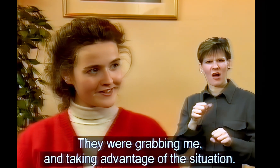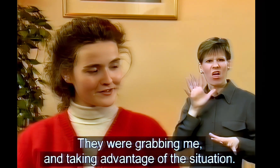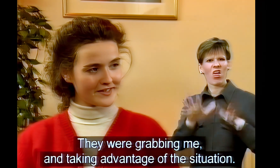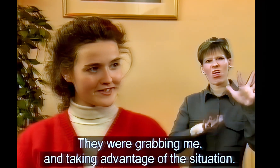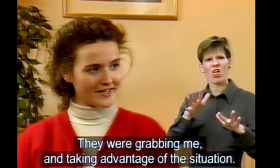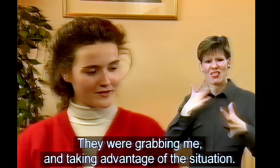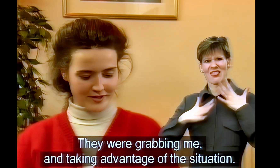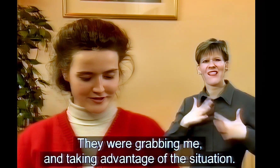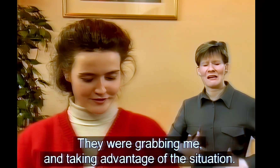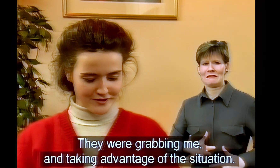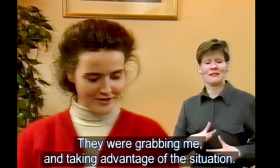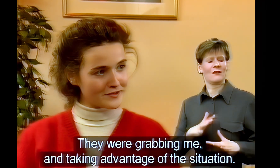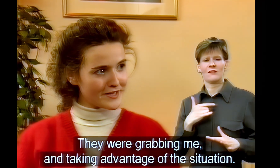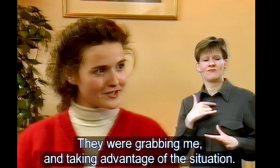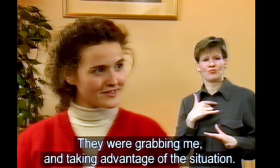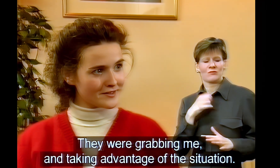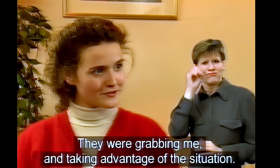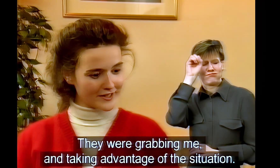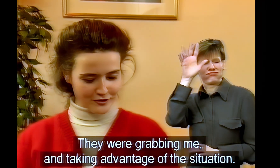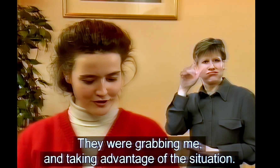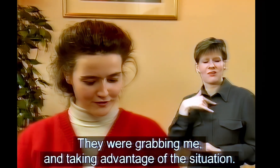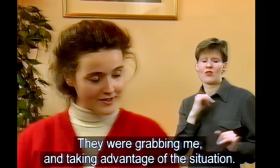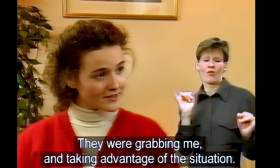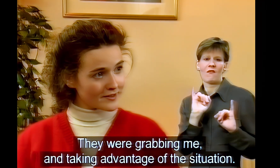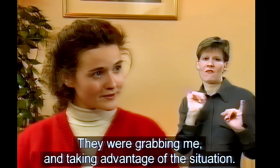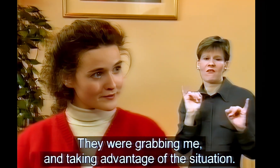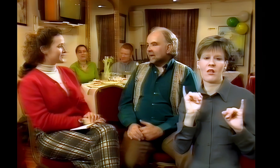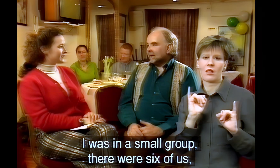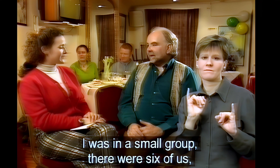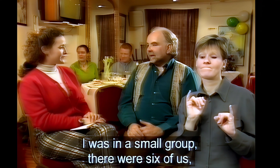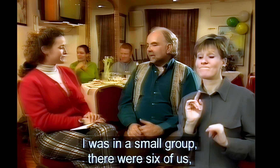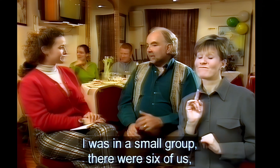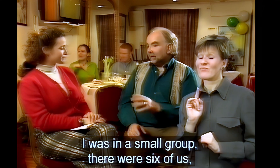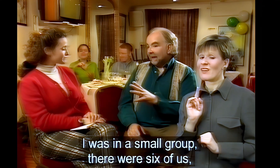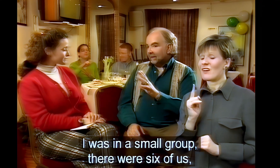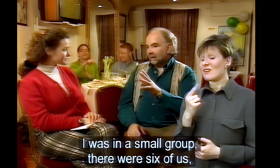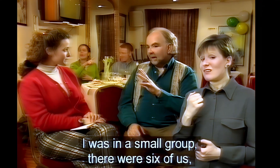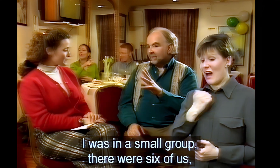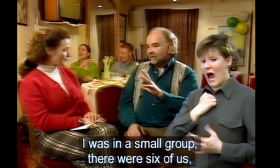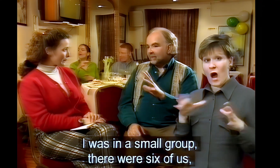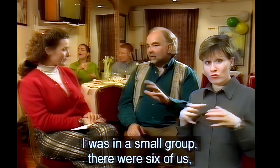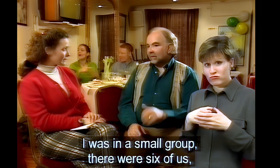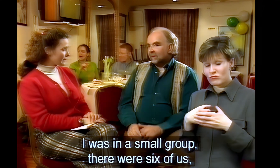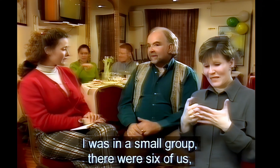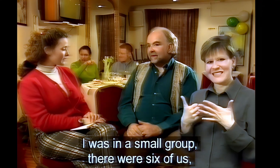really taking advantage of the situation. It was really unnerving. Right. Yeah, we had. I was in a small group. There were 6 of